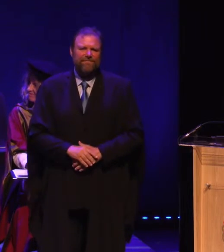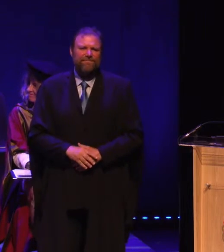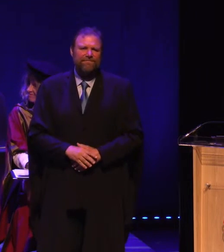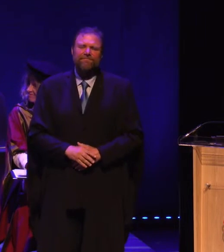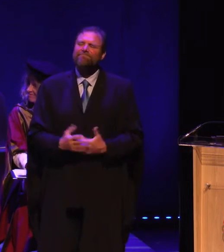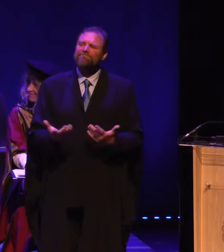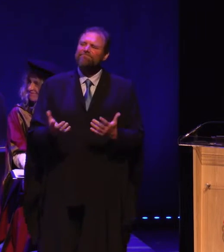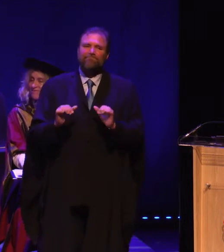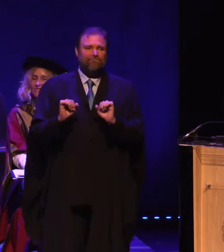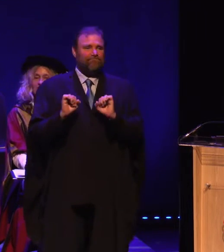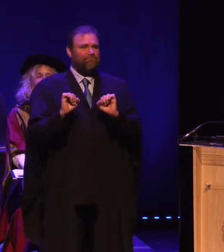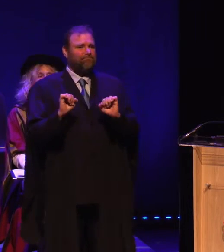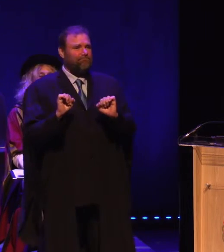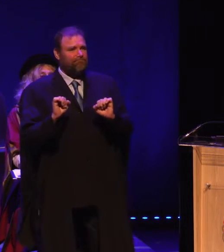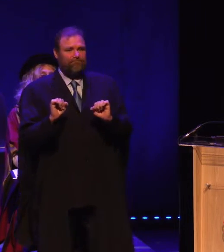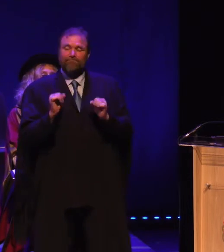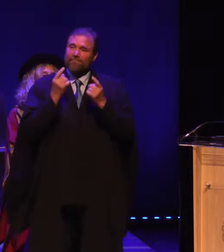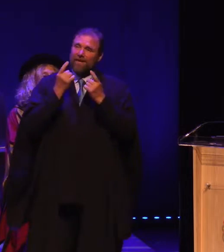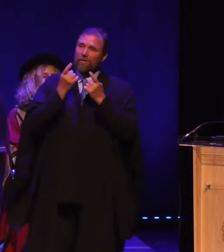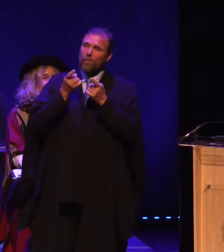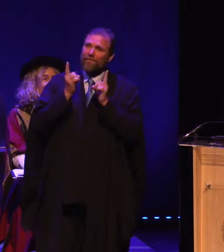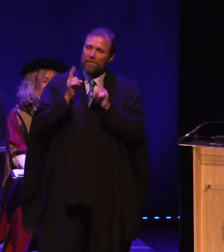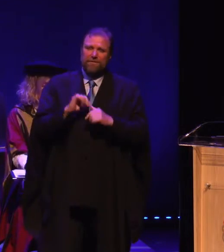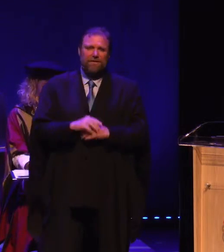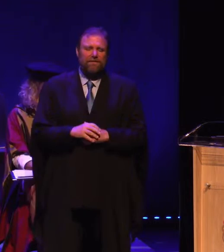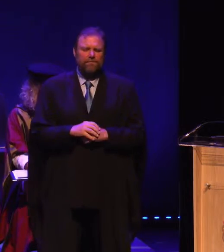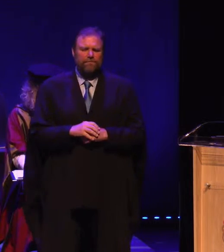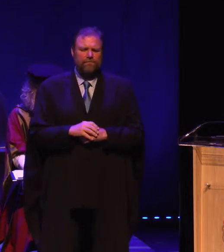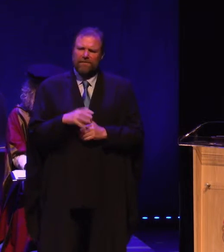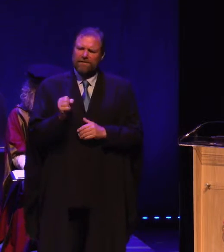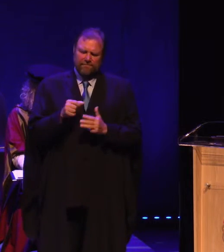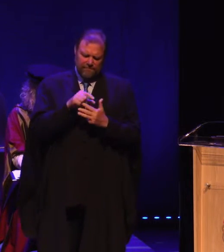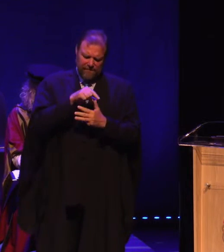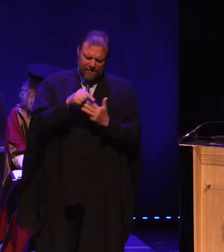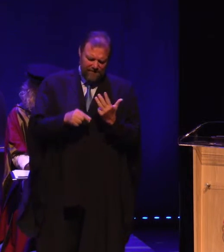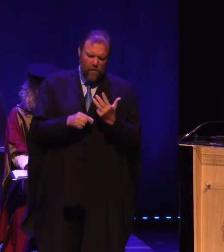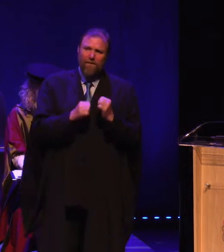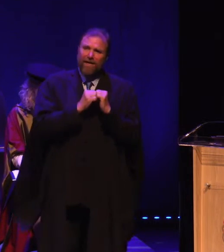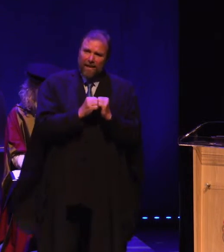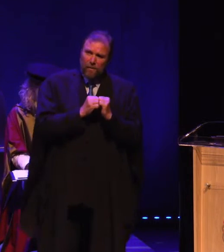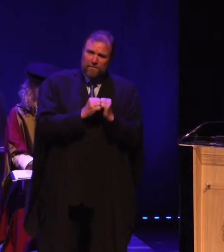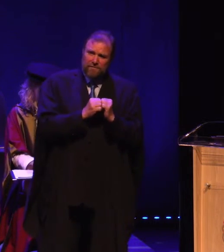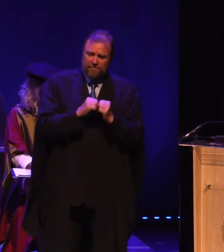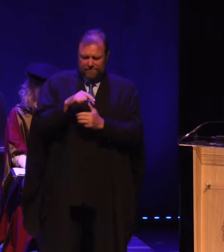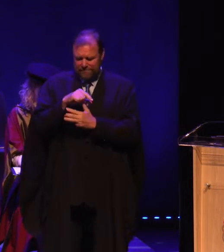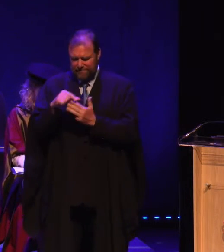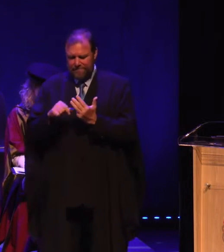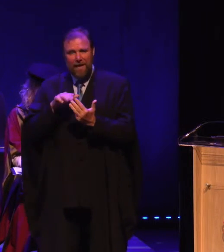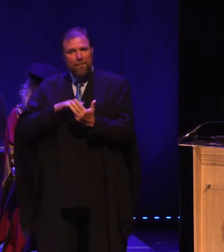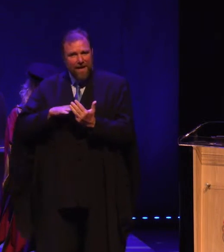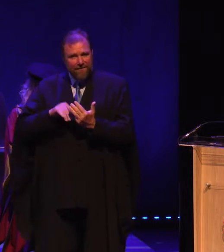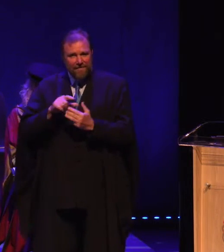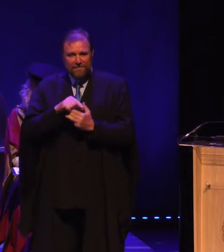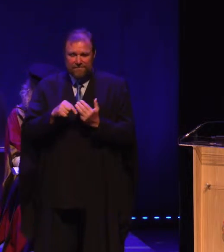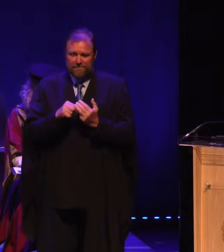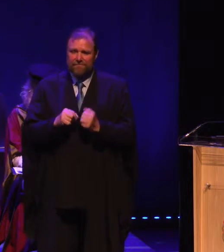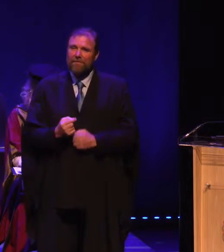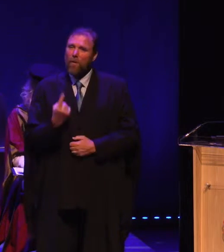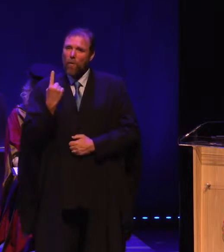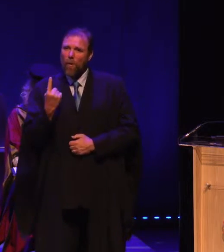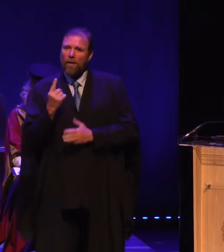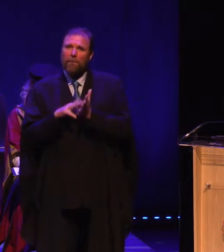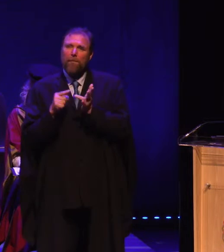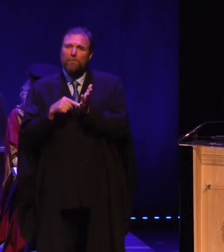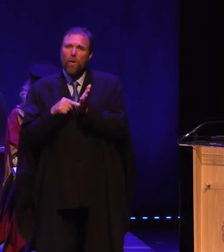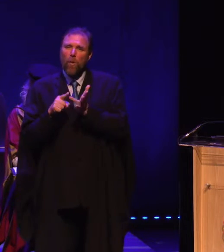Your university, and this is for all of you, has four values, four behaviours, and one motto. And